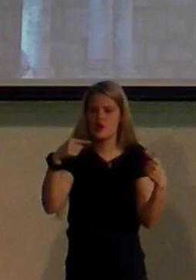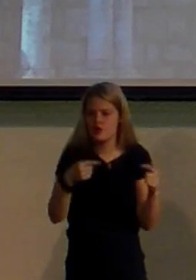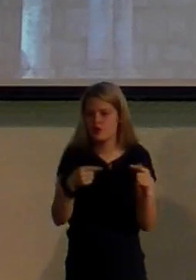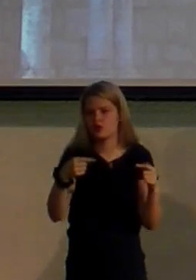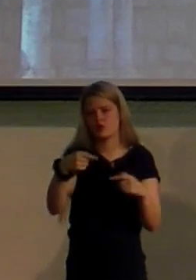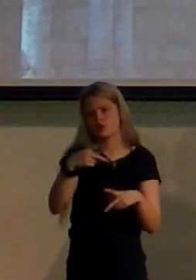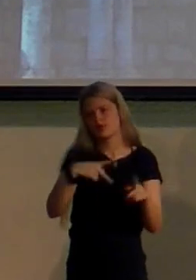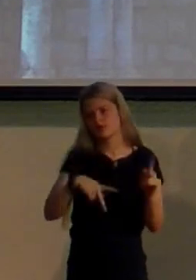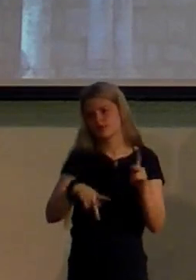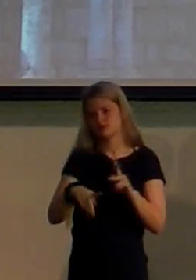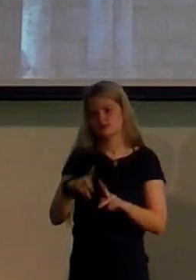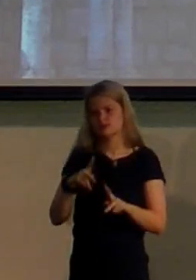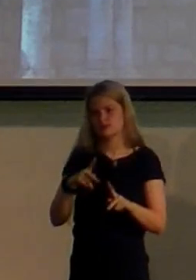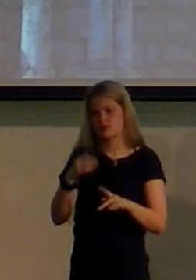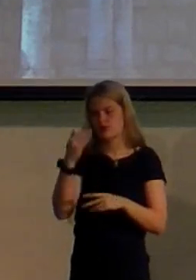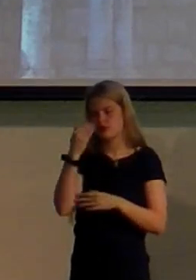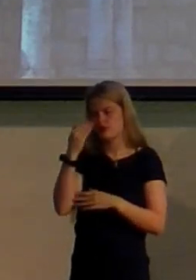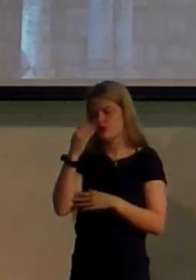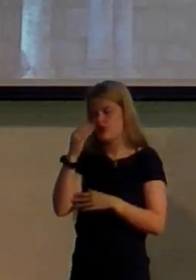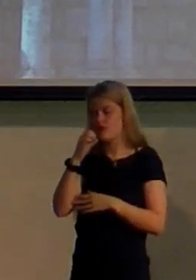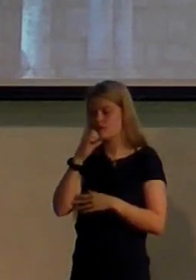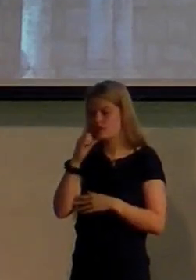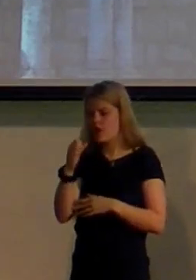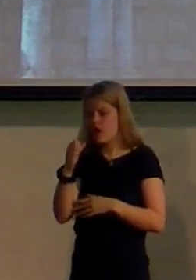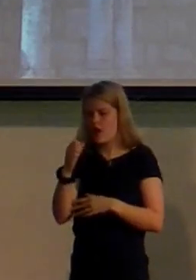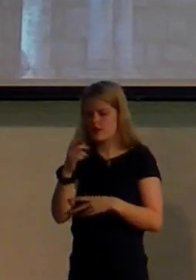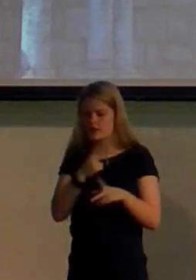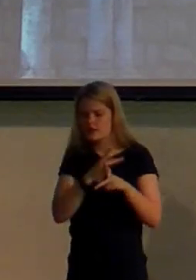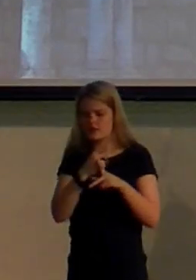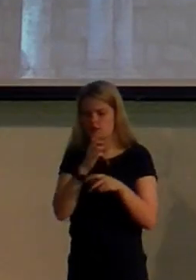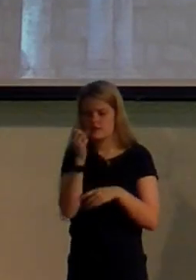And although we know that we don't keep the Sabbath as Christians,